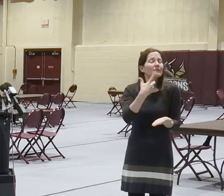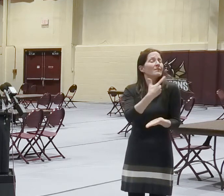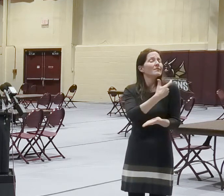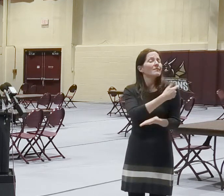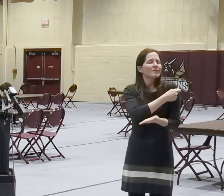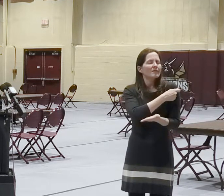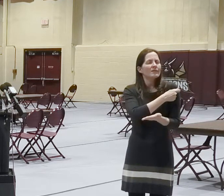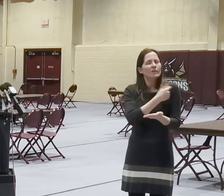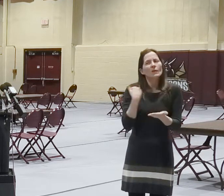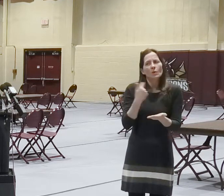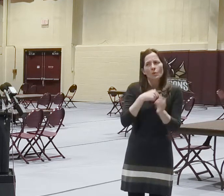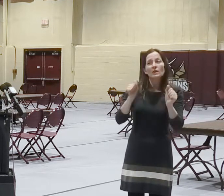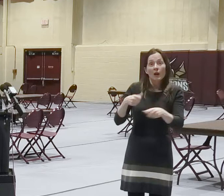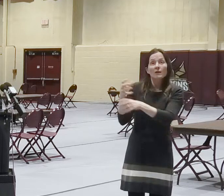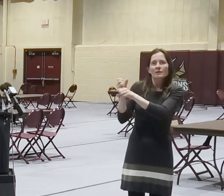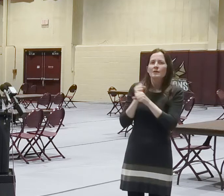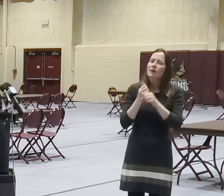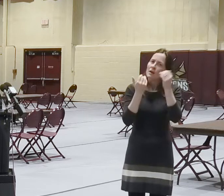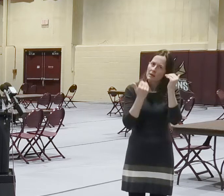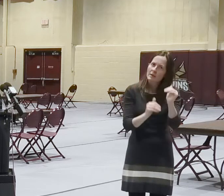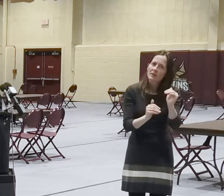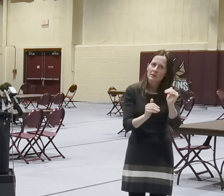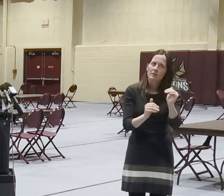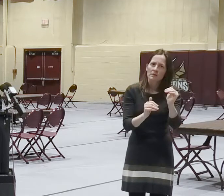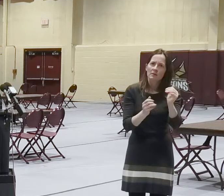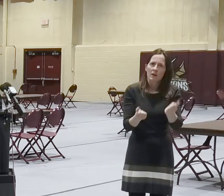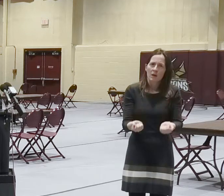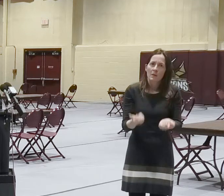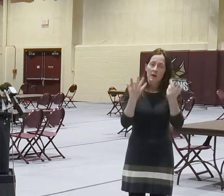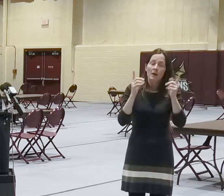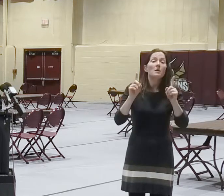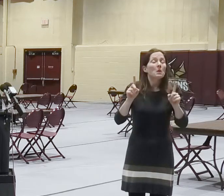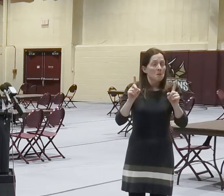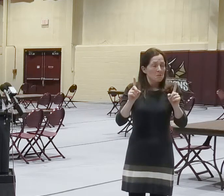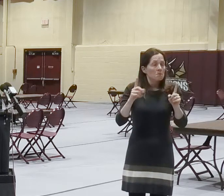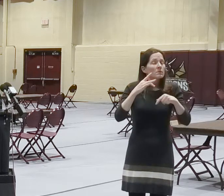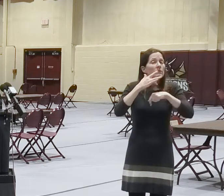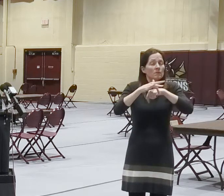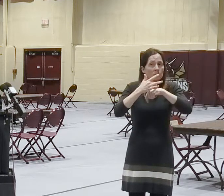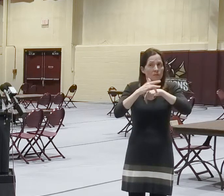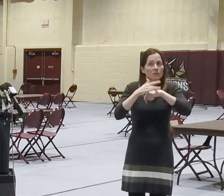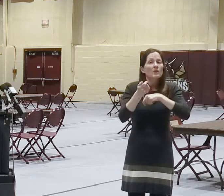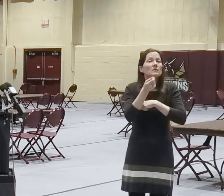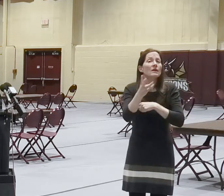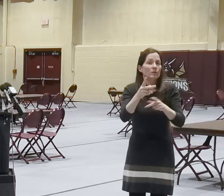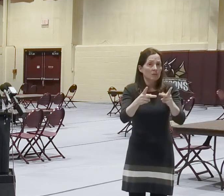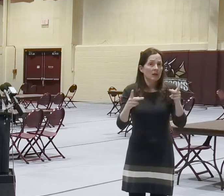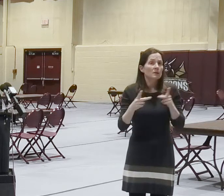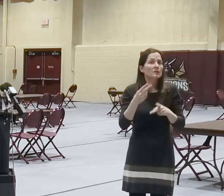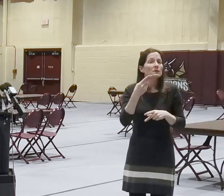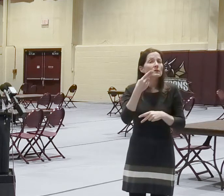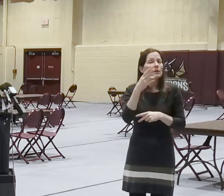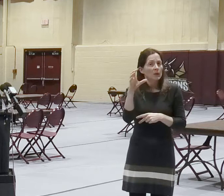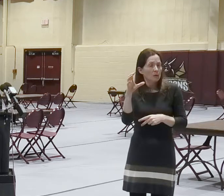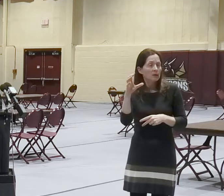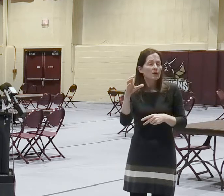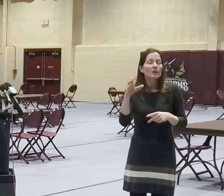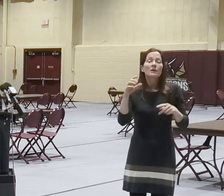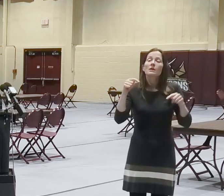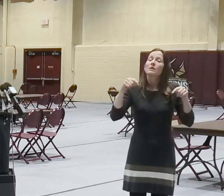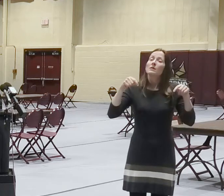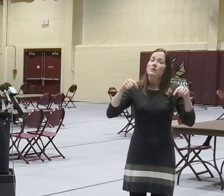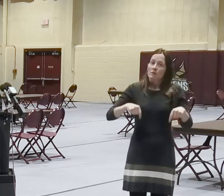now, it is available across many sites in Howard County. Local health departments are but one source